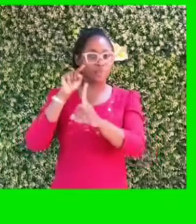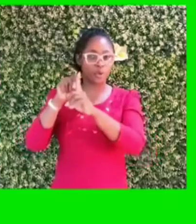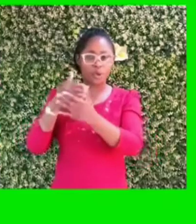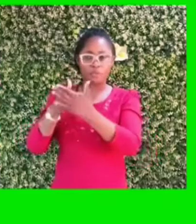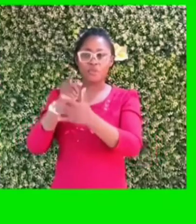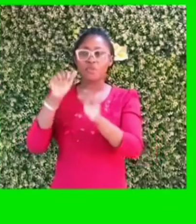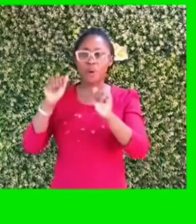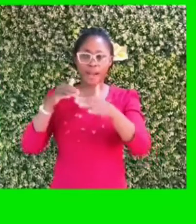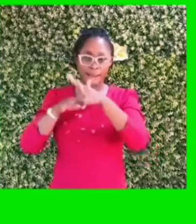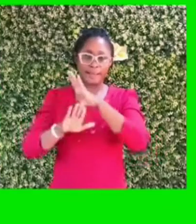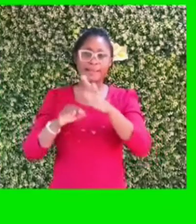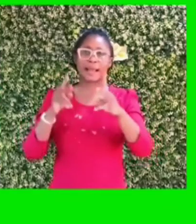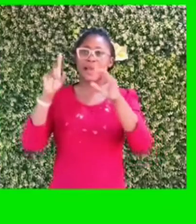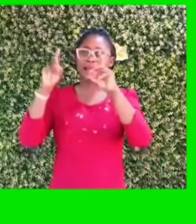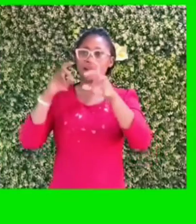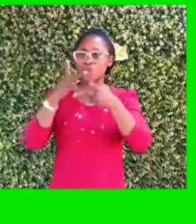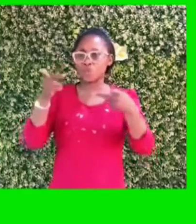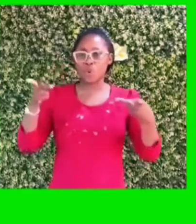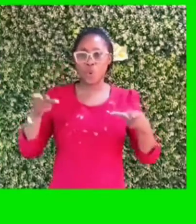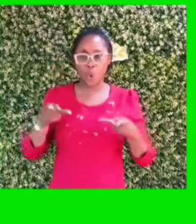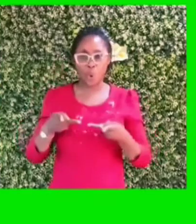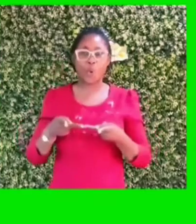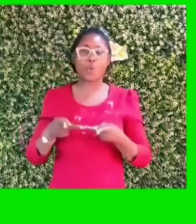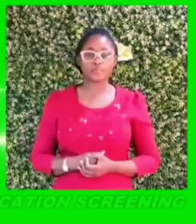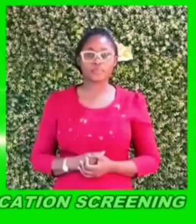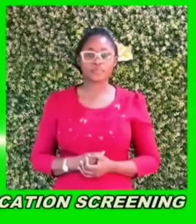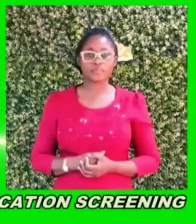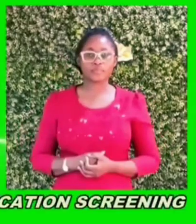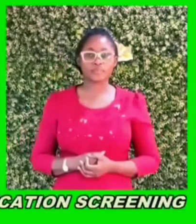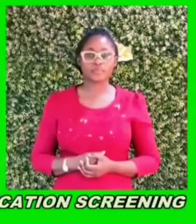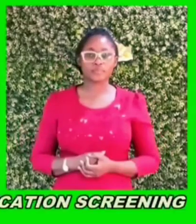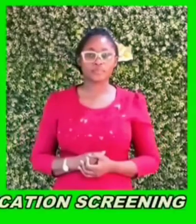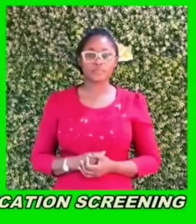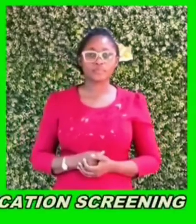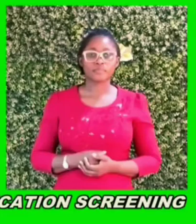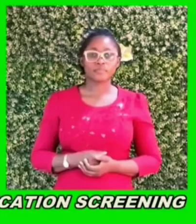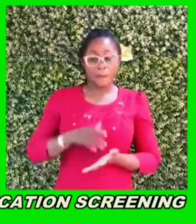are admitted into the examination hall.